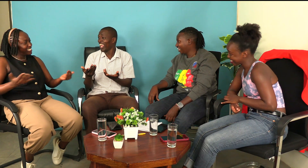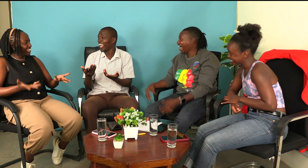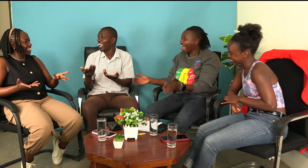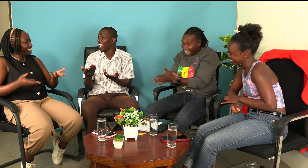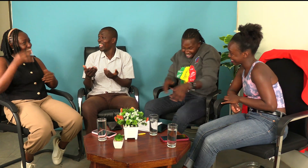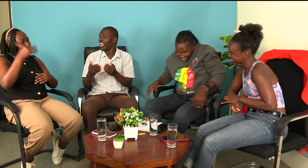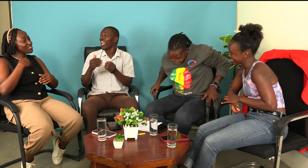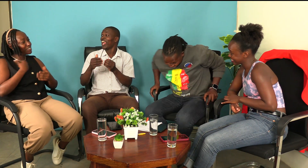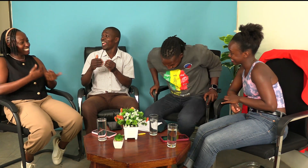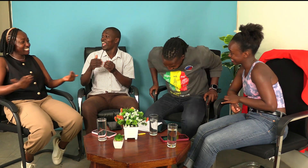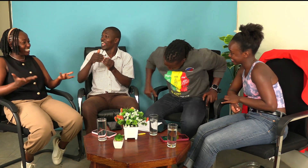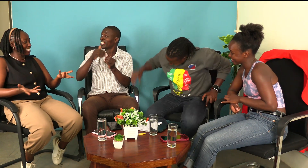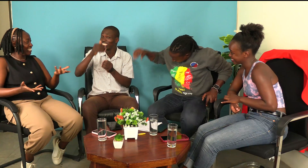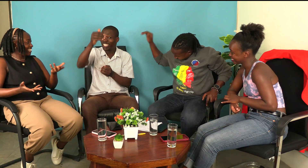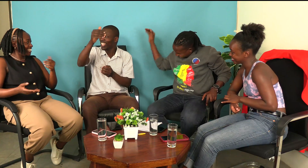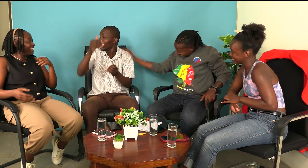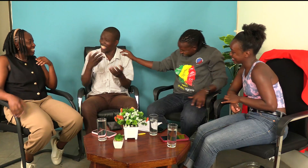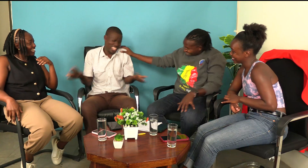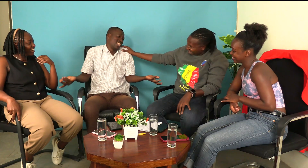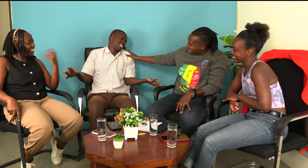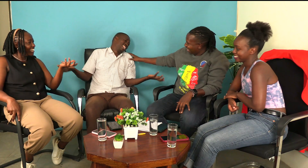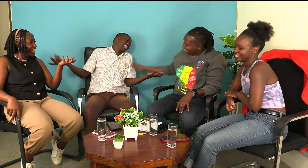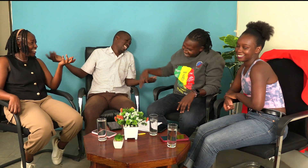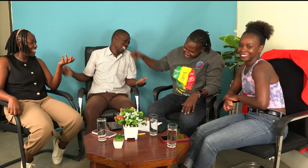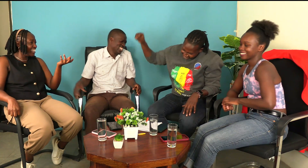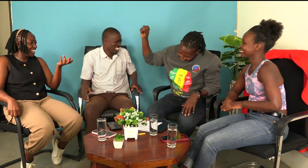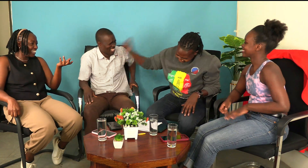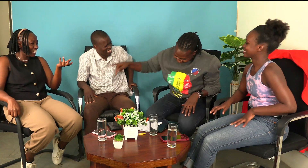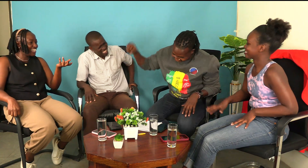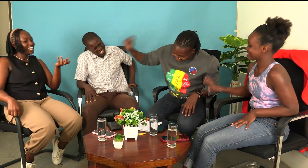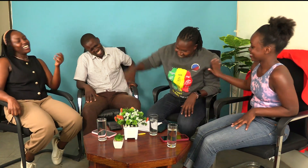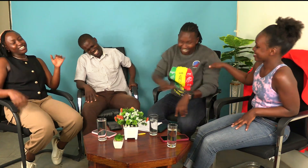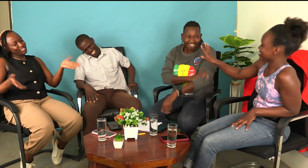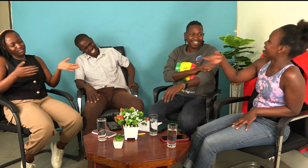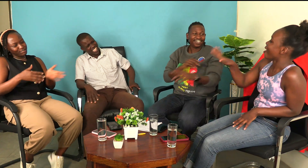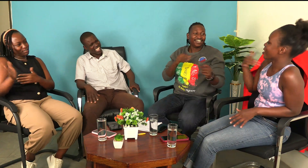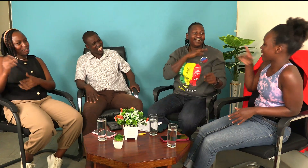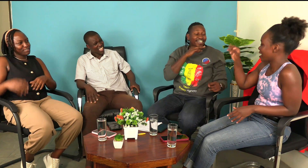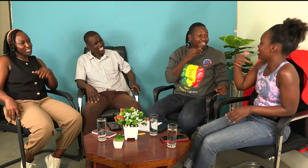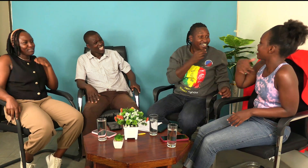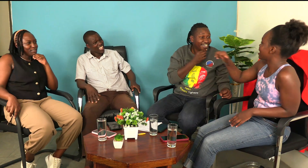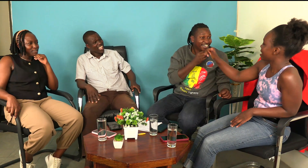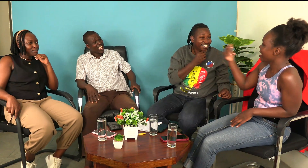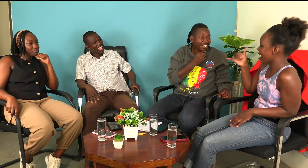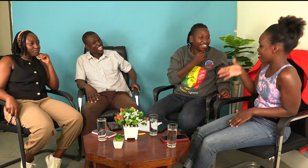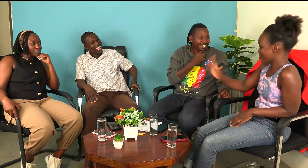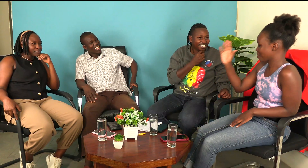But in the anything. future, I want children. In the future, I want children. No. Hey, Collins. All right. Okay. Hold okay. on, hold on.